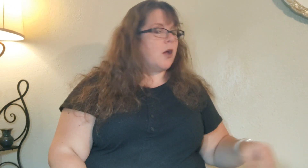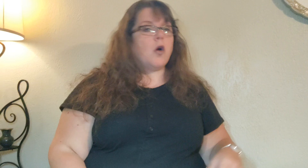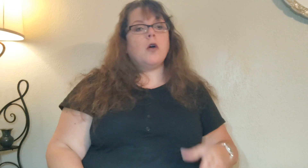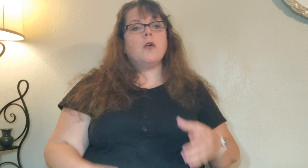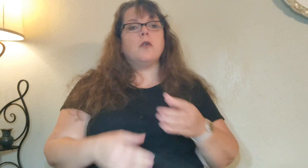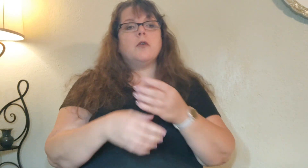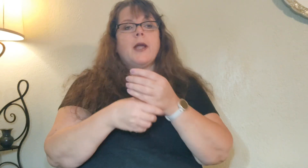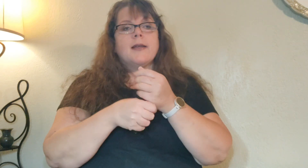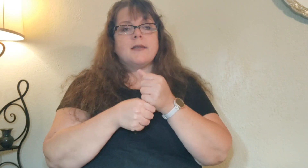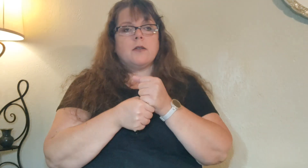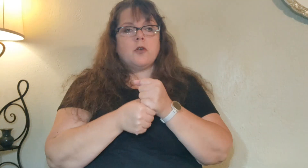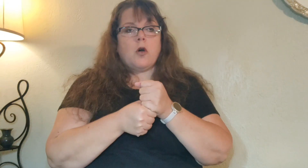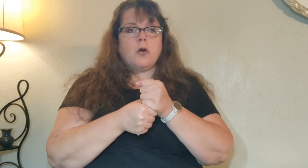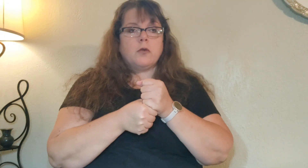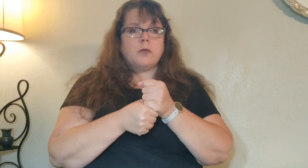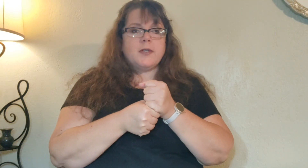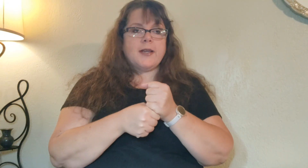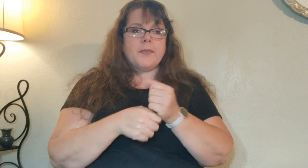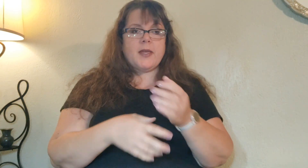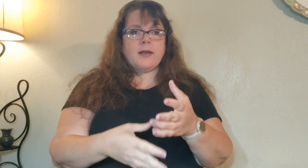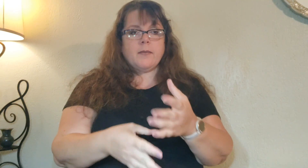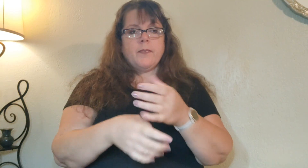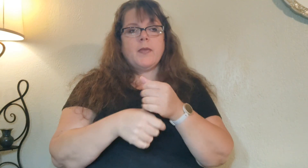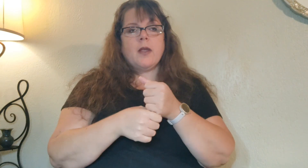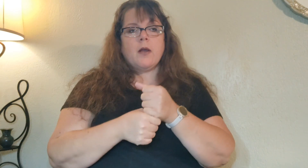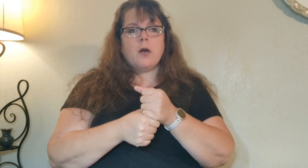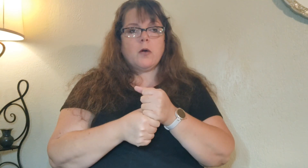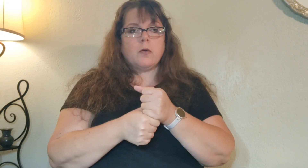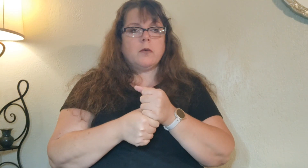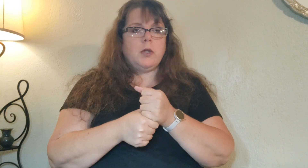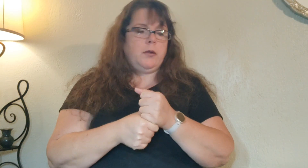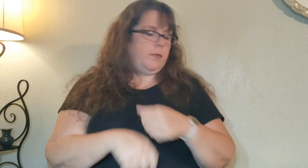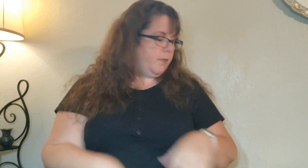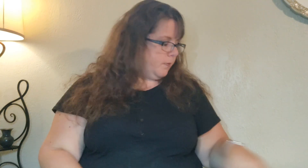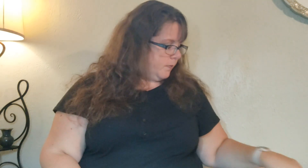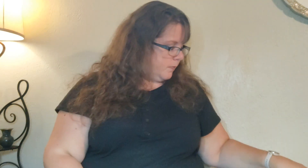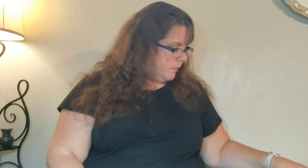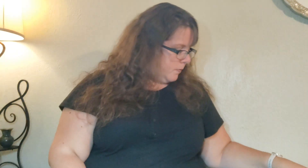And hold, as in to hold something. Hold.